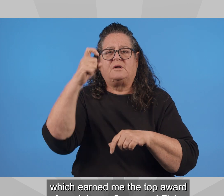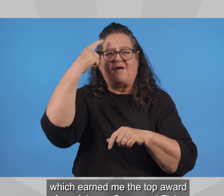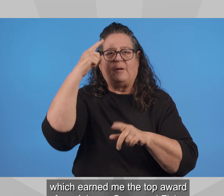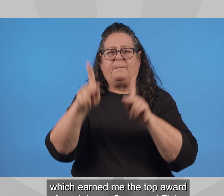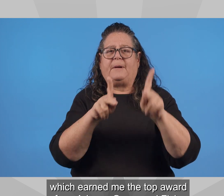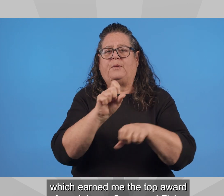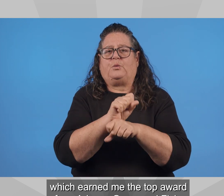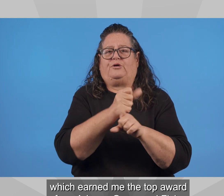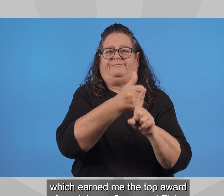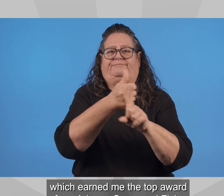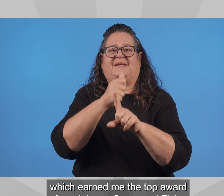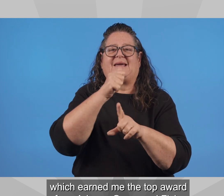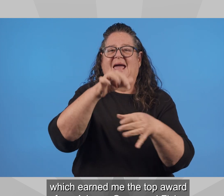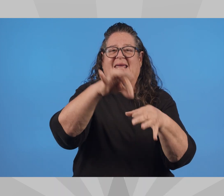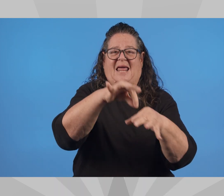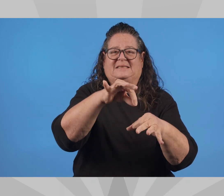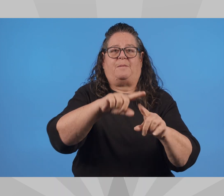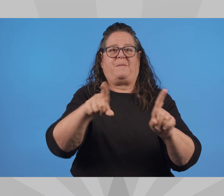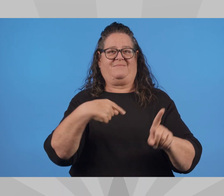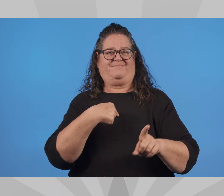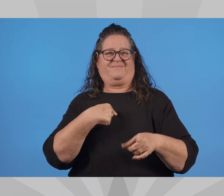from Arizona Game and Fish.